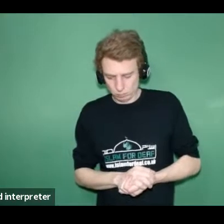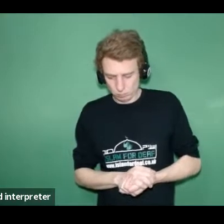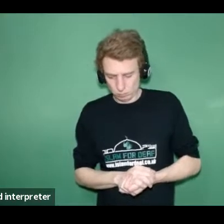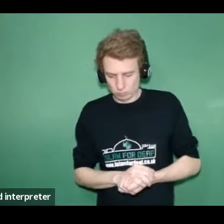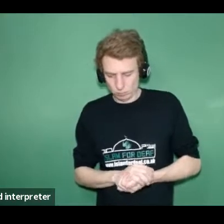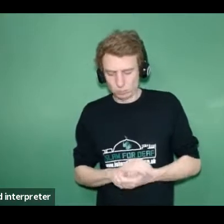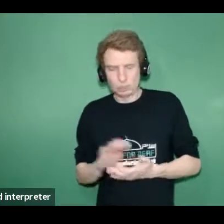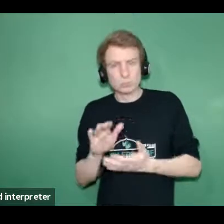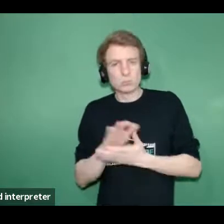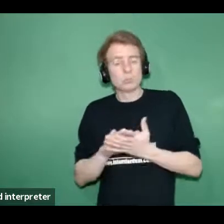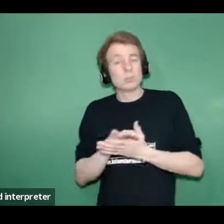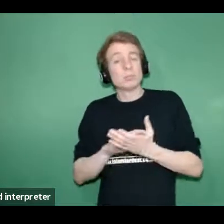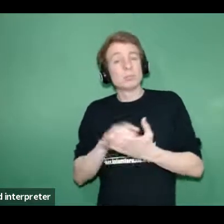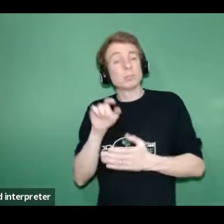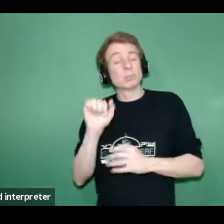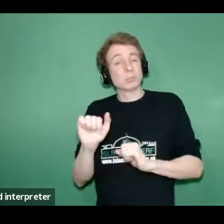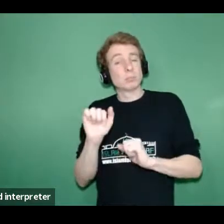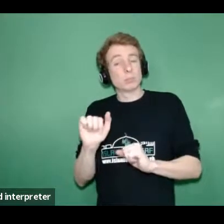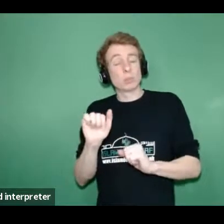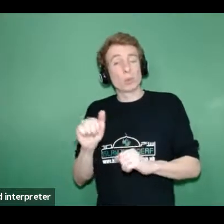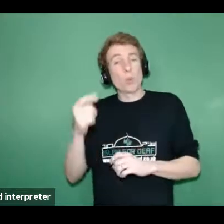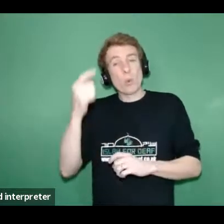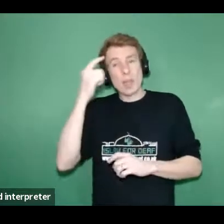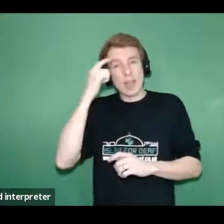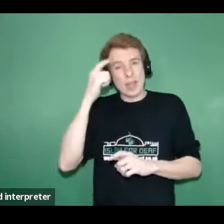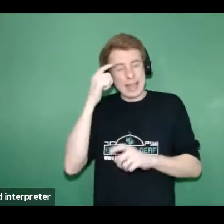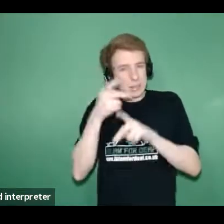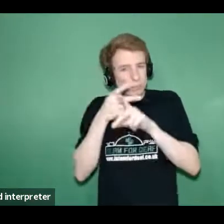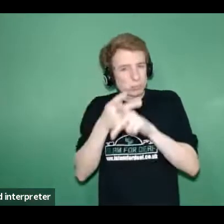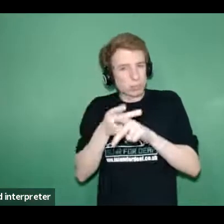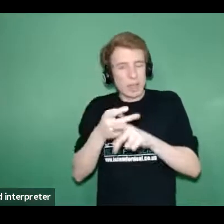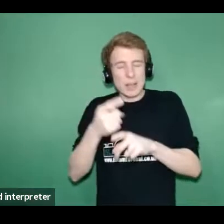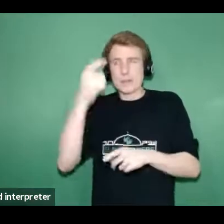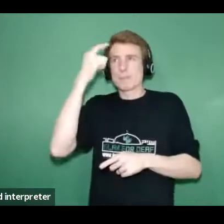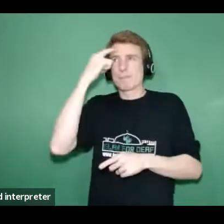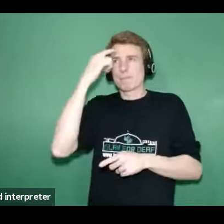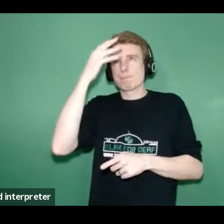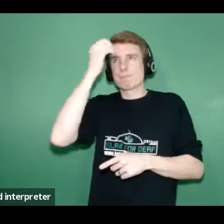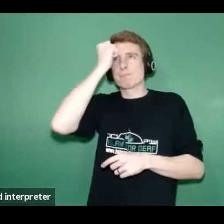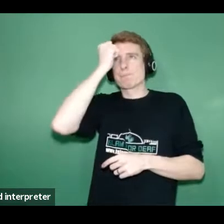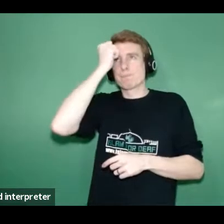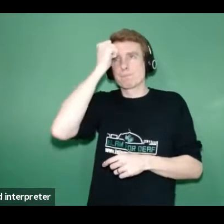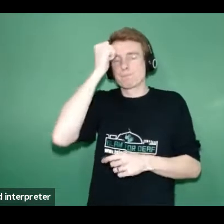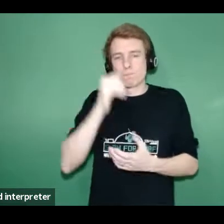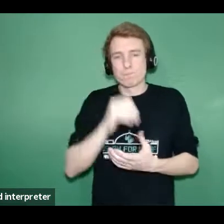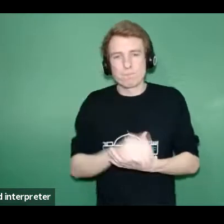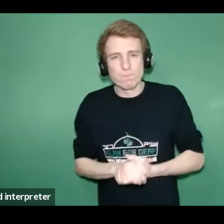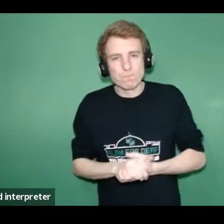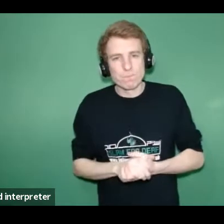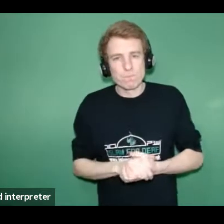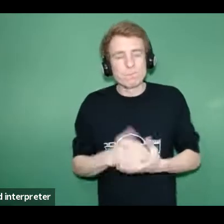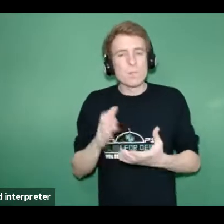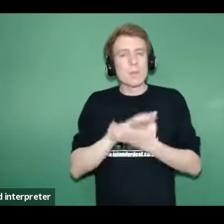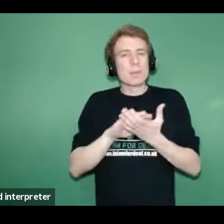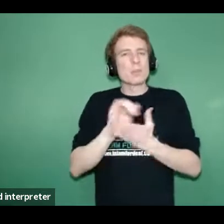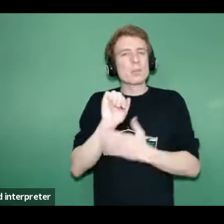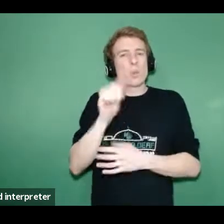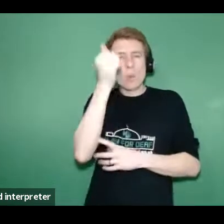is that you preserve your head and that which is contained within it, i.e. you preserve your intellect and